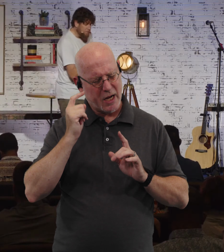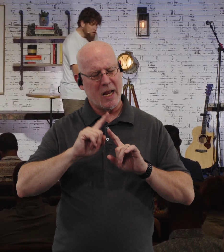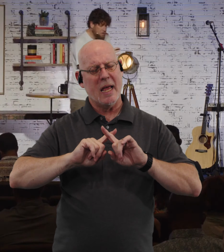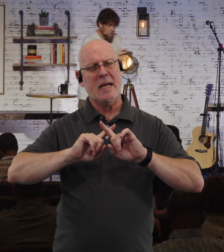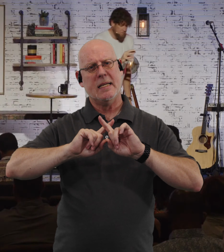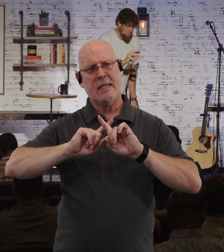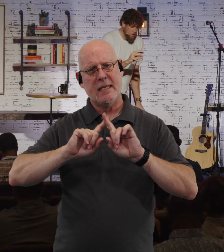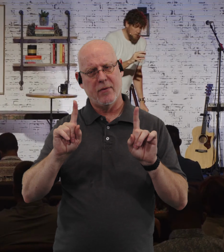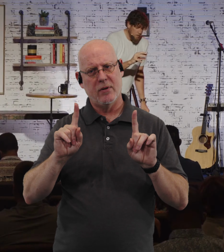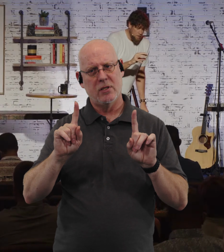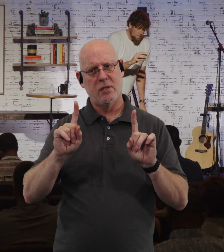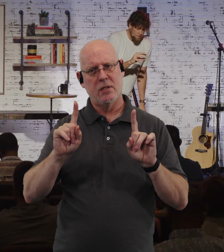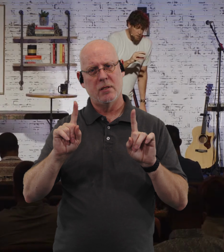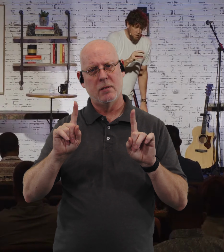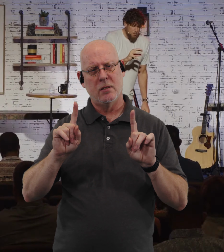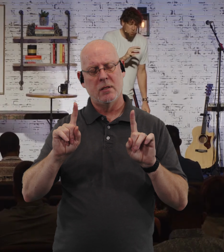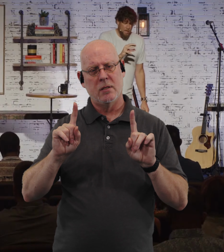a difference